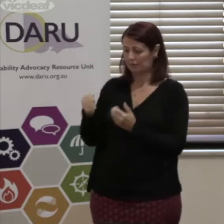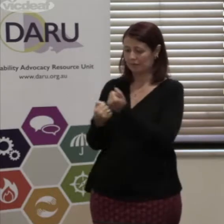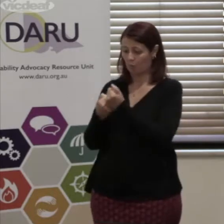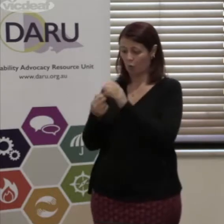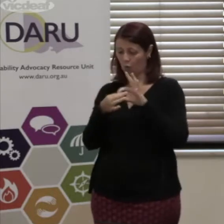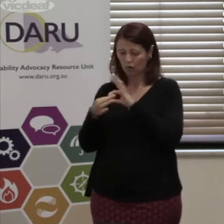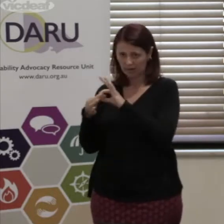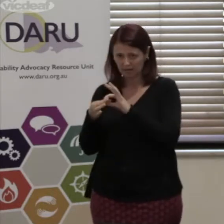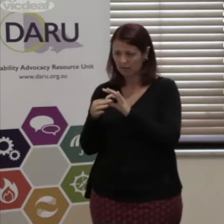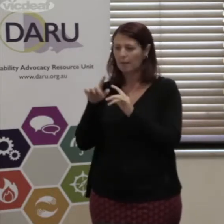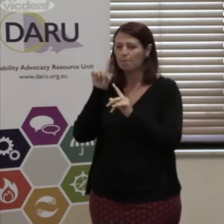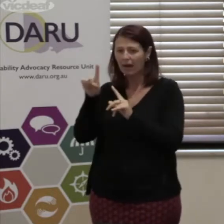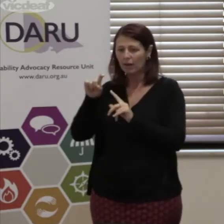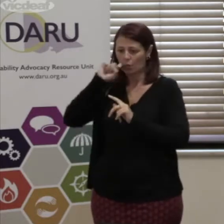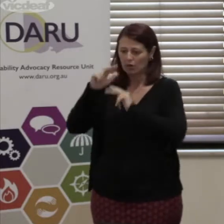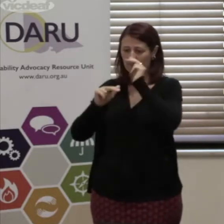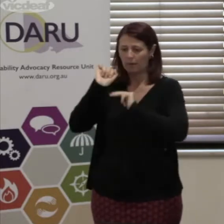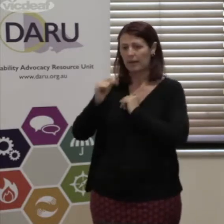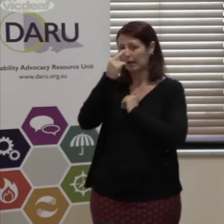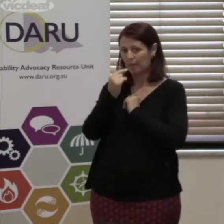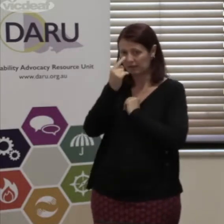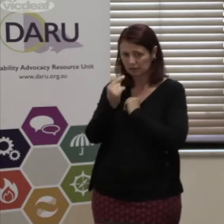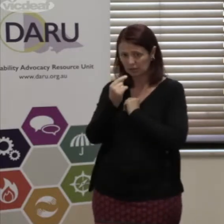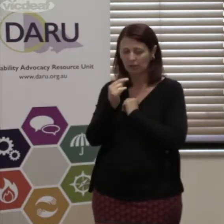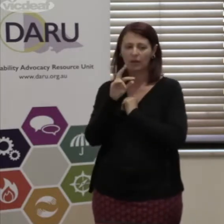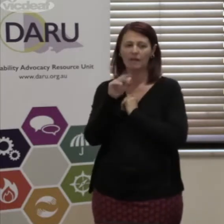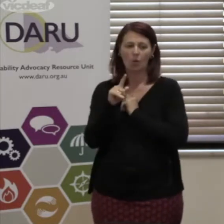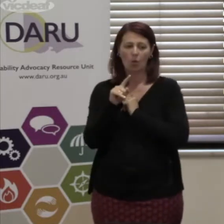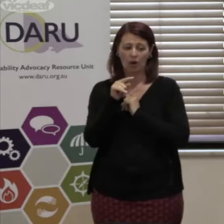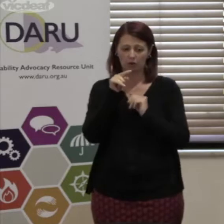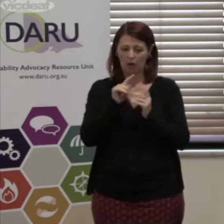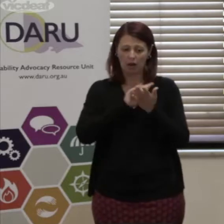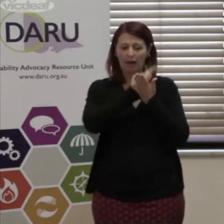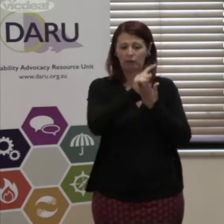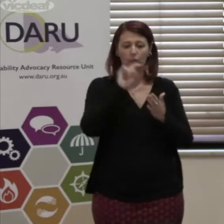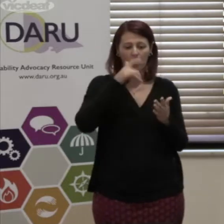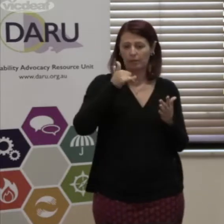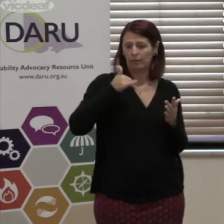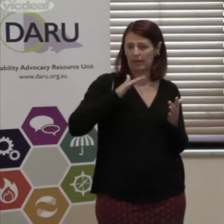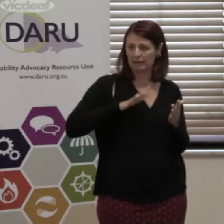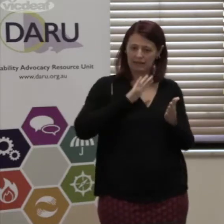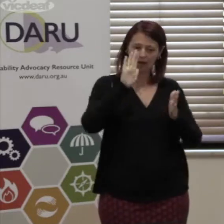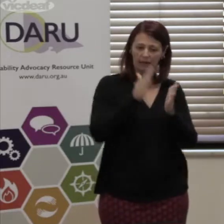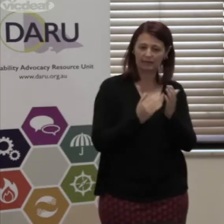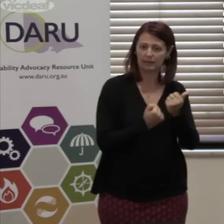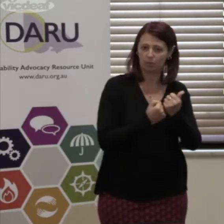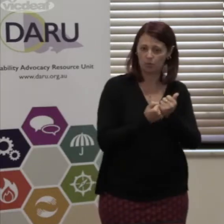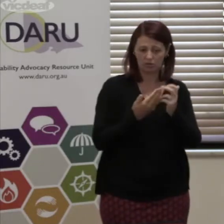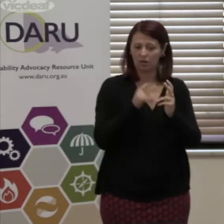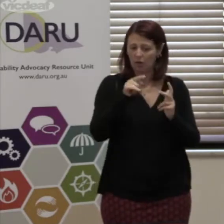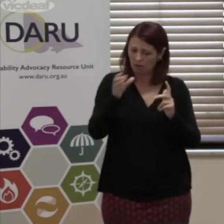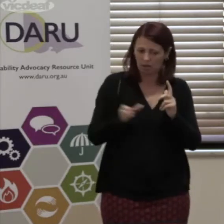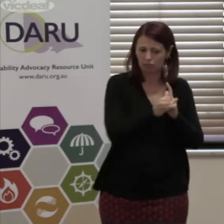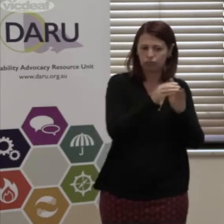will actually build their capacity to, for example, need less support, which could then be provided through an LAC, a local